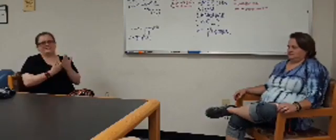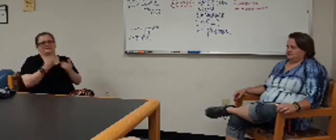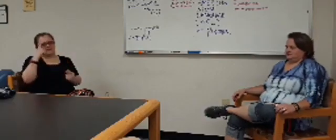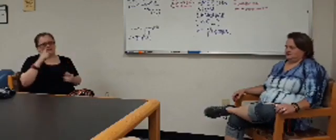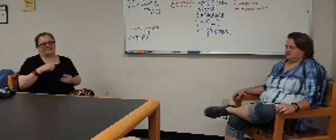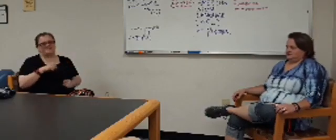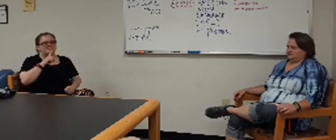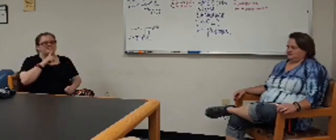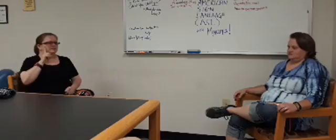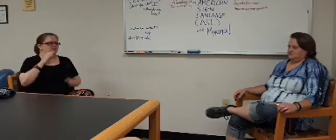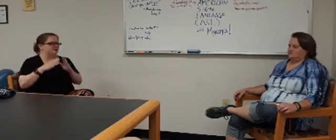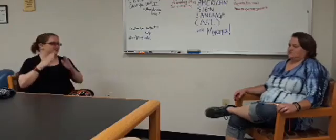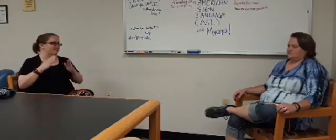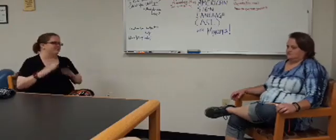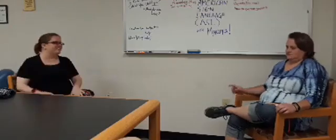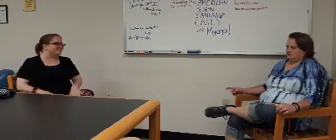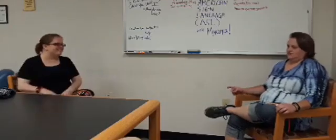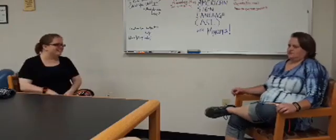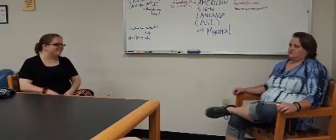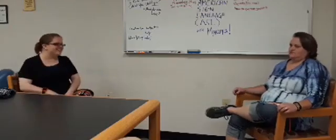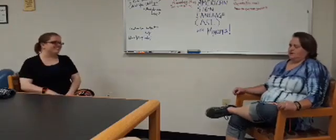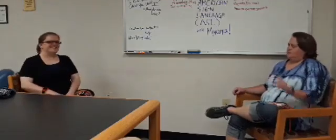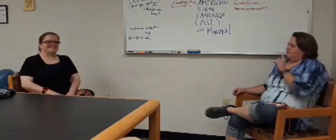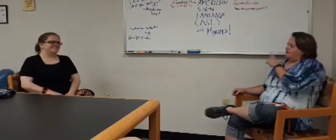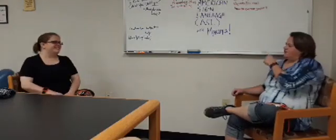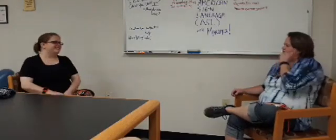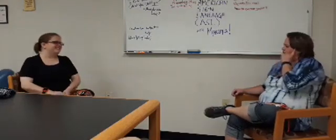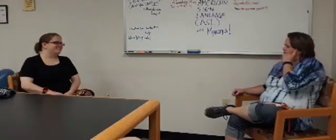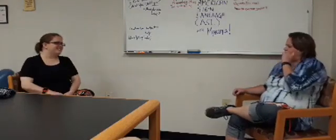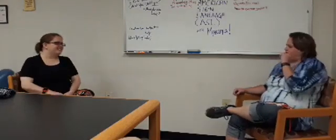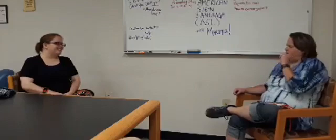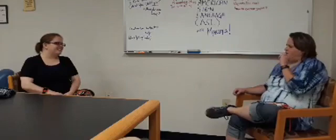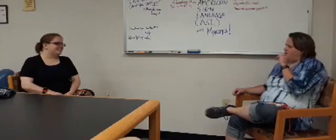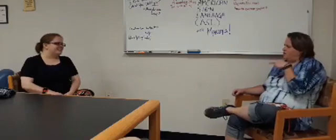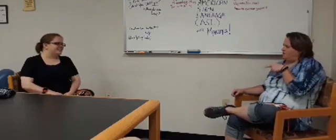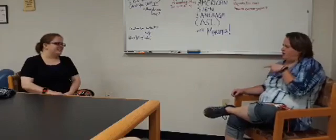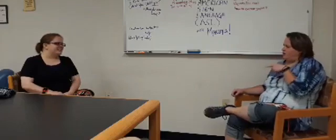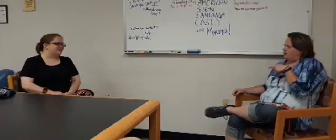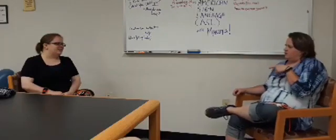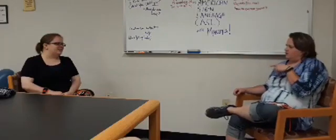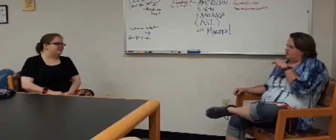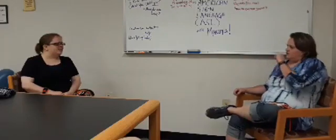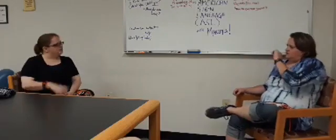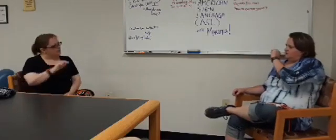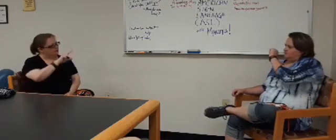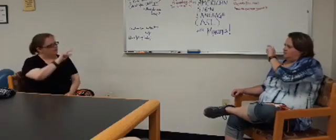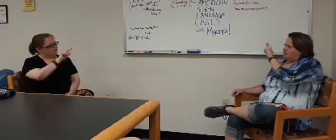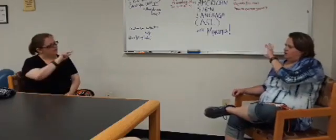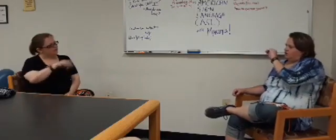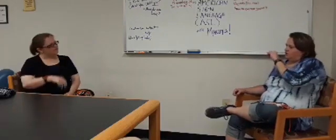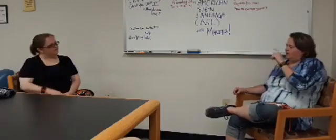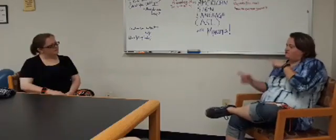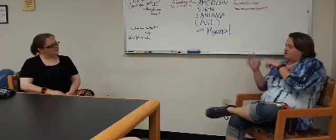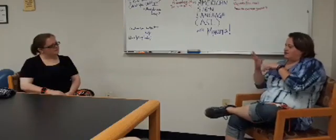the deaf community. Because you ever heard of a Marco Poco? No. Marco, if you download that